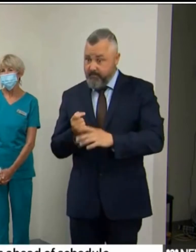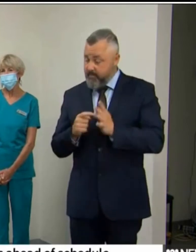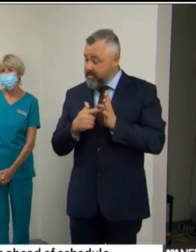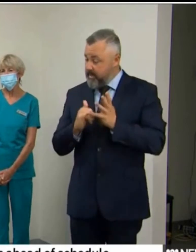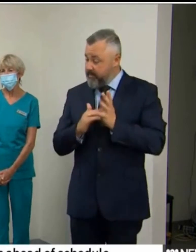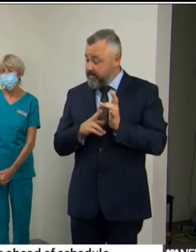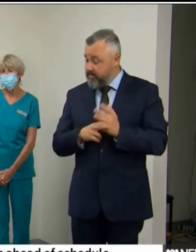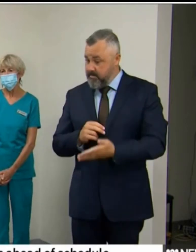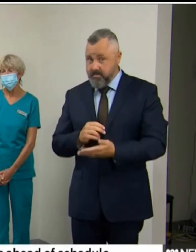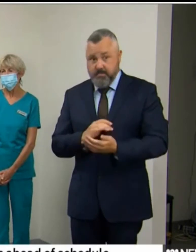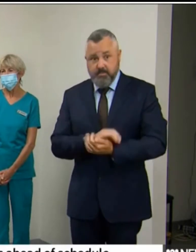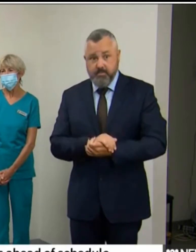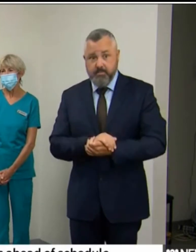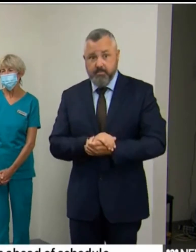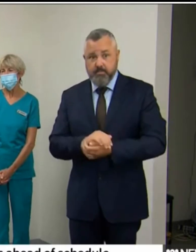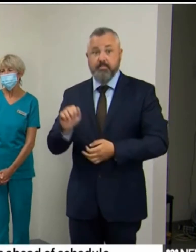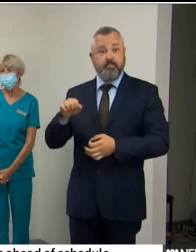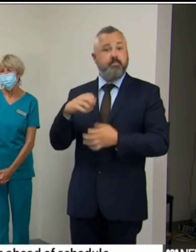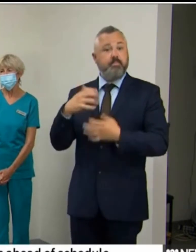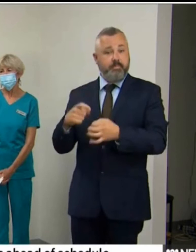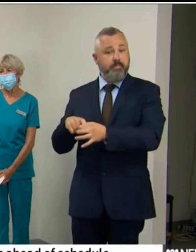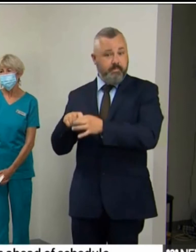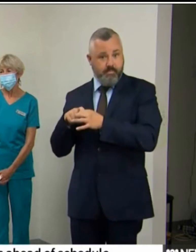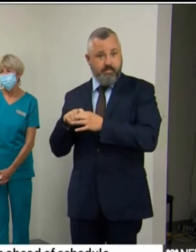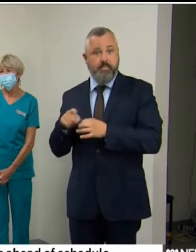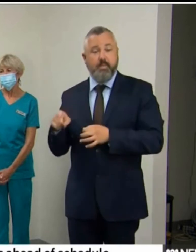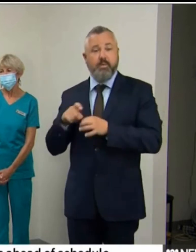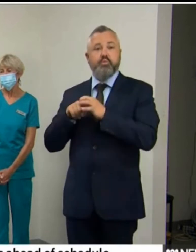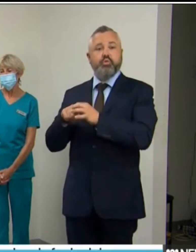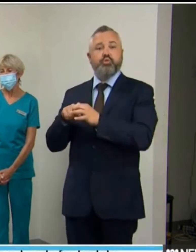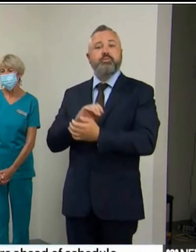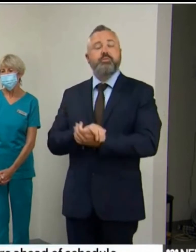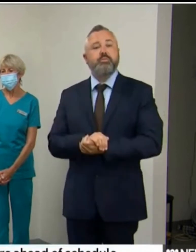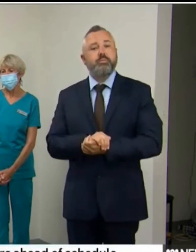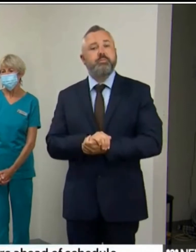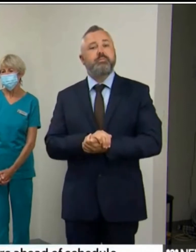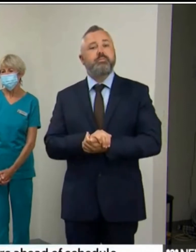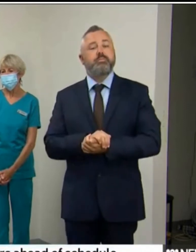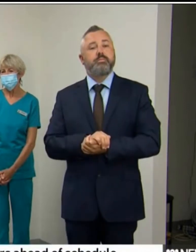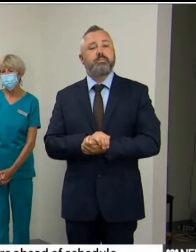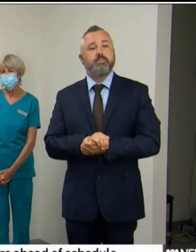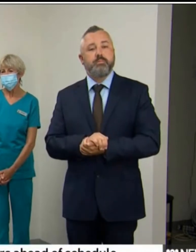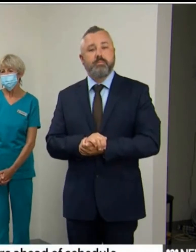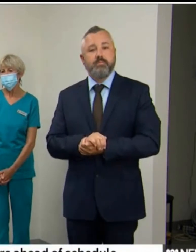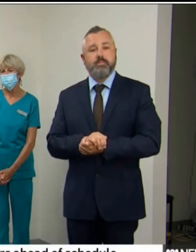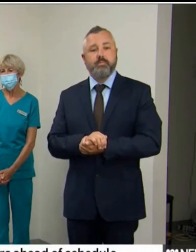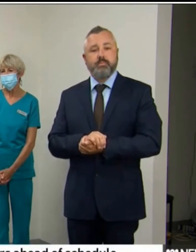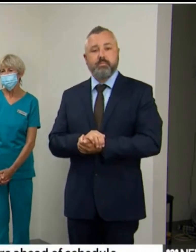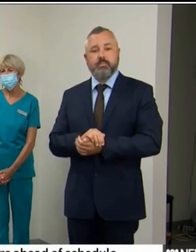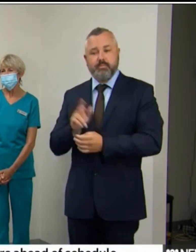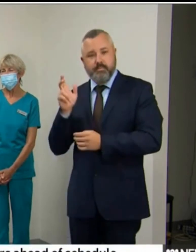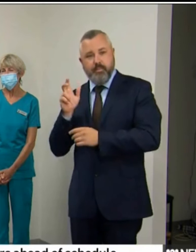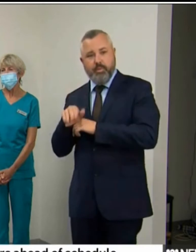No, that's all right. I did have a question. Sorry, Minister, if I could, I did have a question about some comments that Kate Jenkins made earlier.